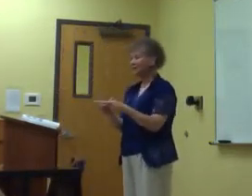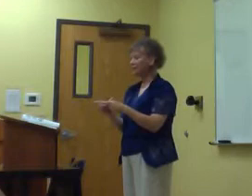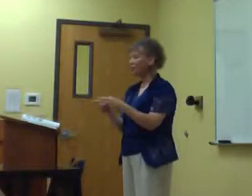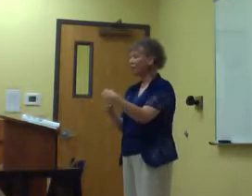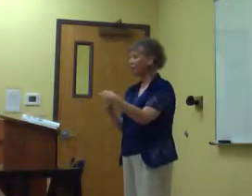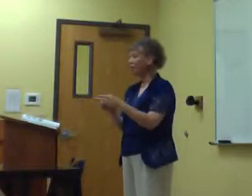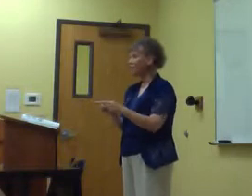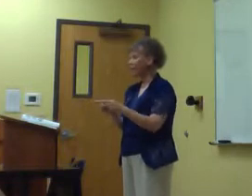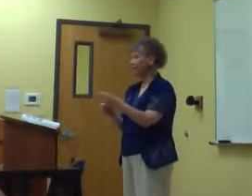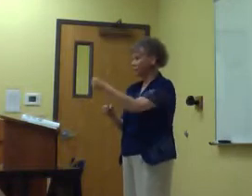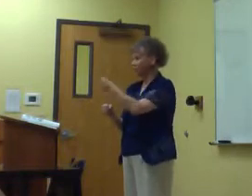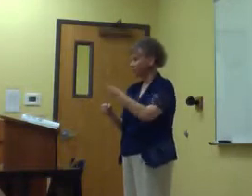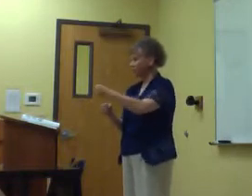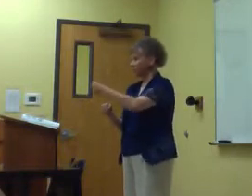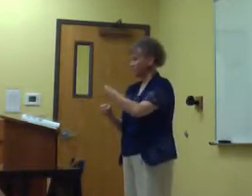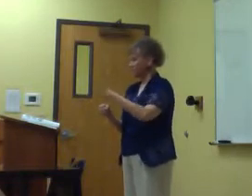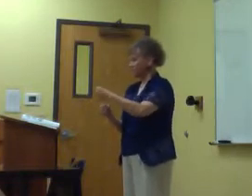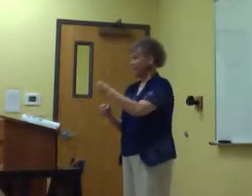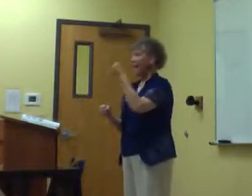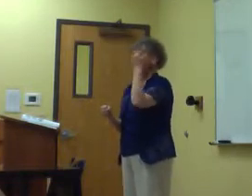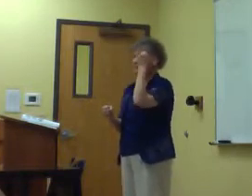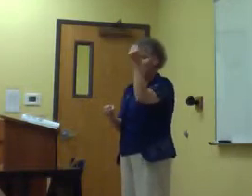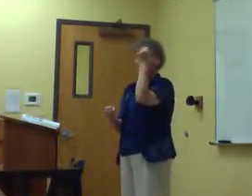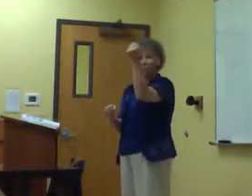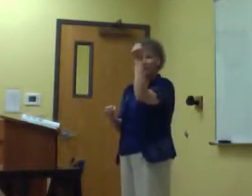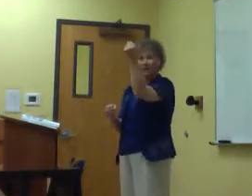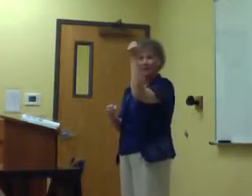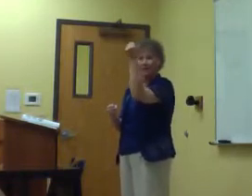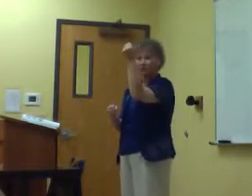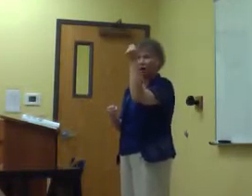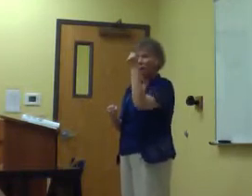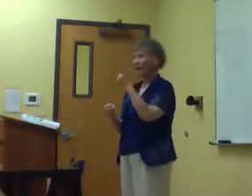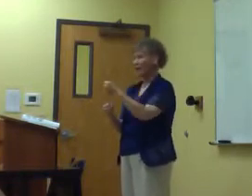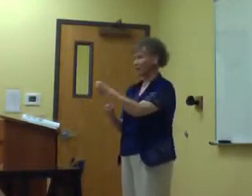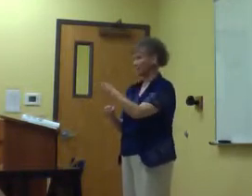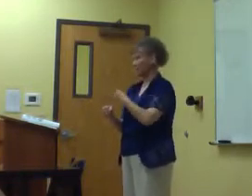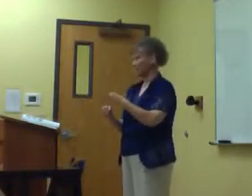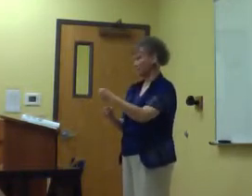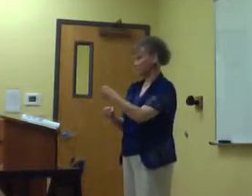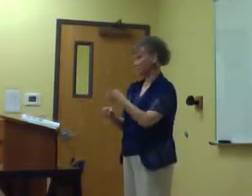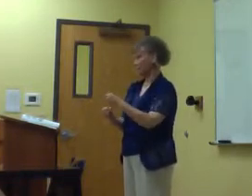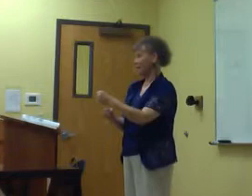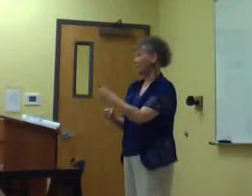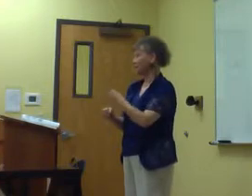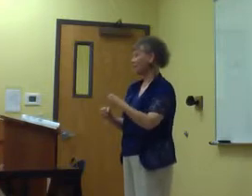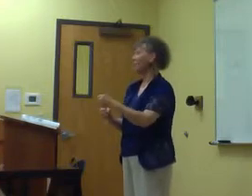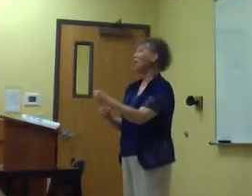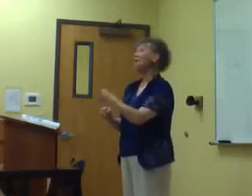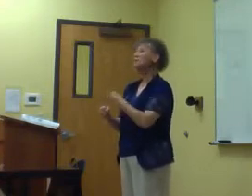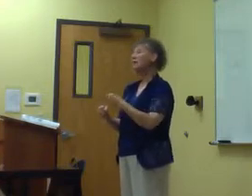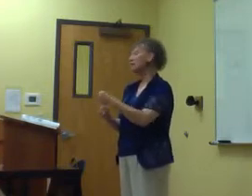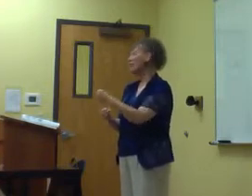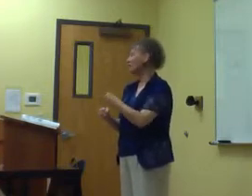little coffee grinder. And it's only the top hand. And I'll explain why it's not the bottom